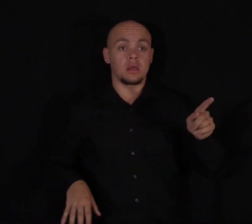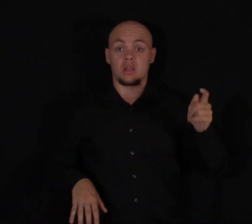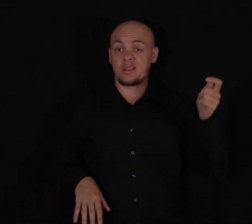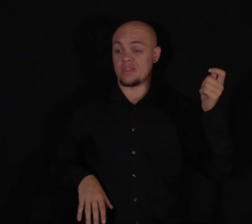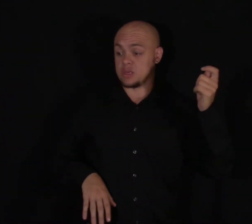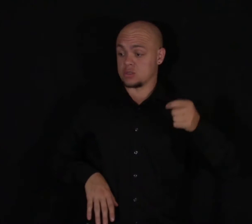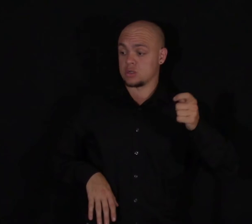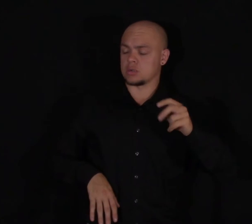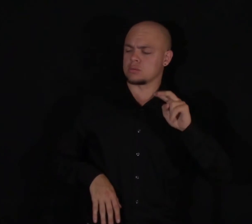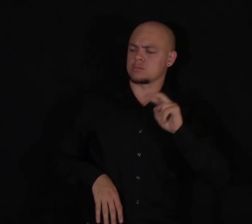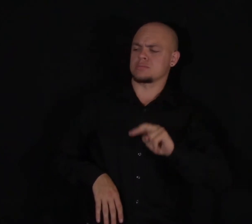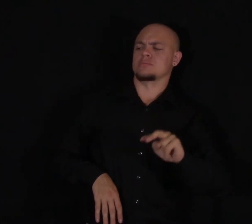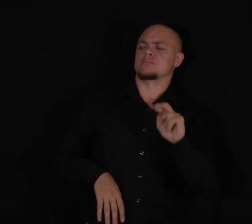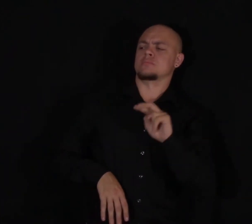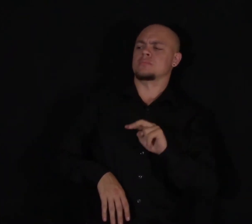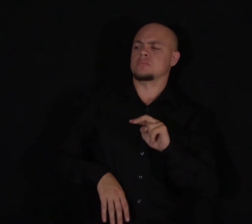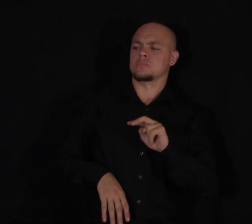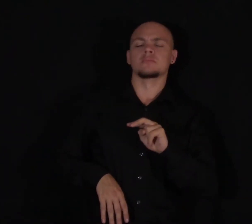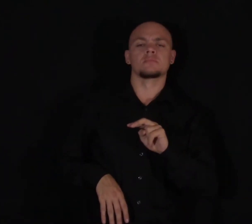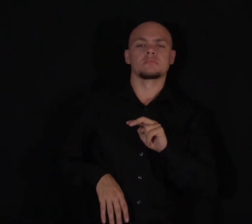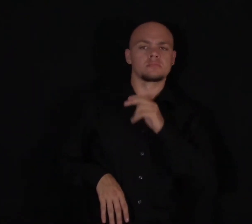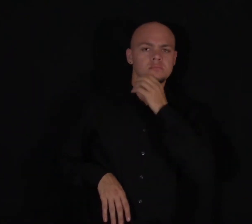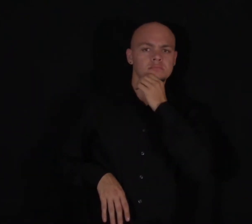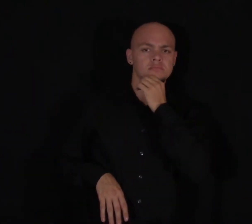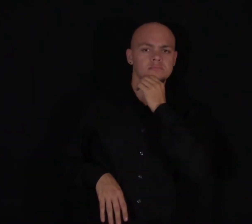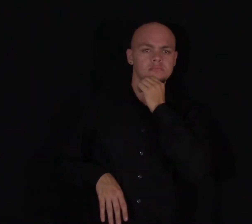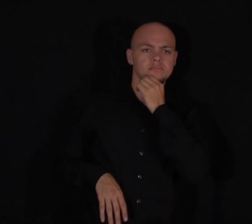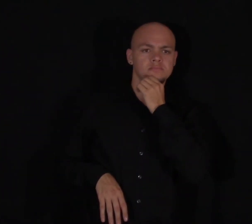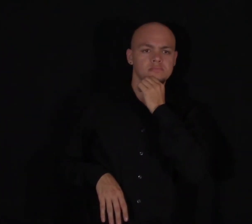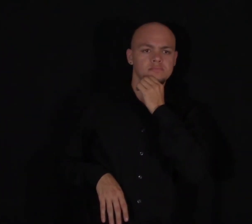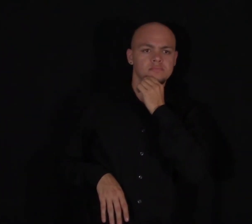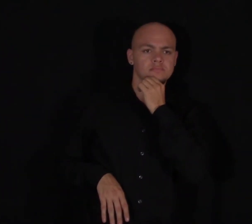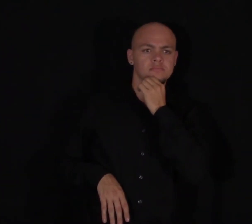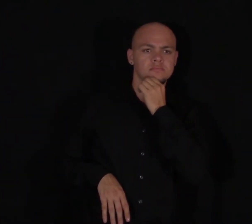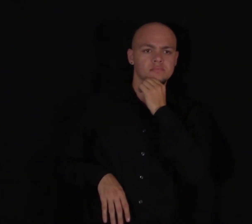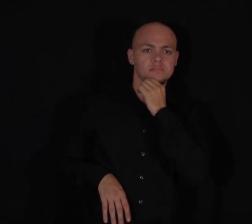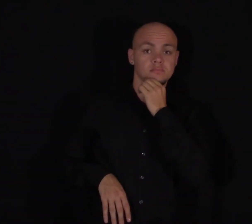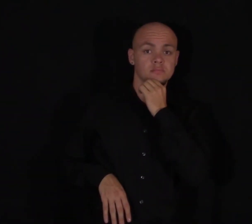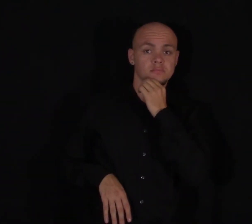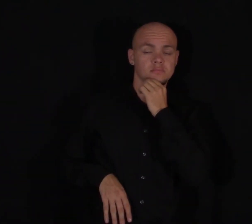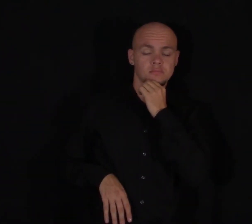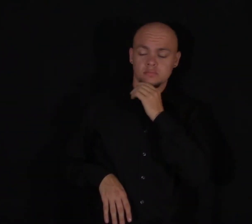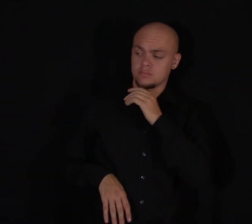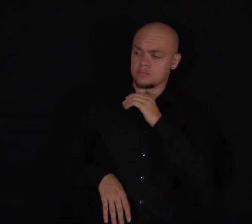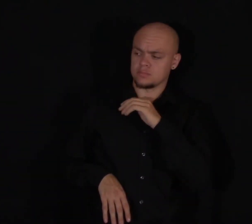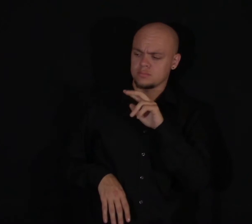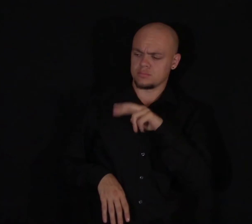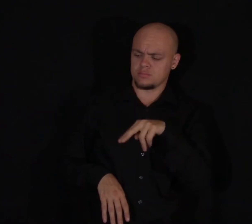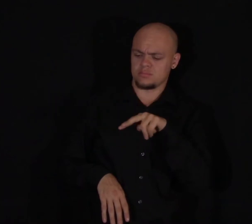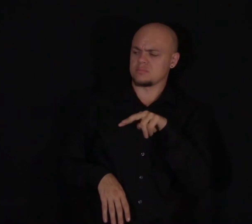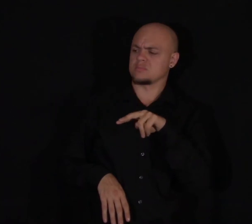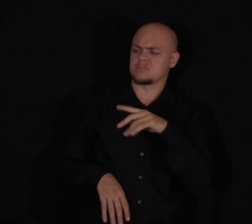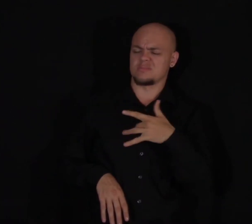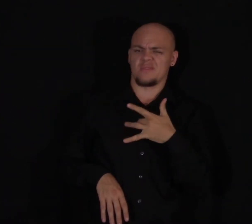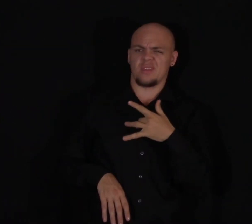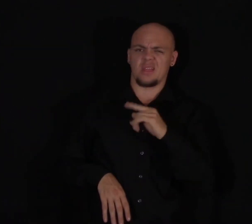keen eye, and of course drew an unfavourable augury from my manner. The son confirmed his father's